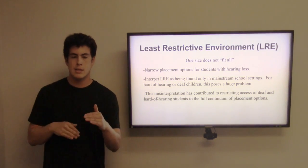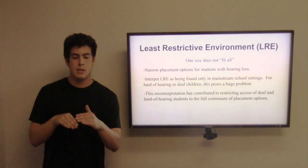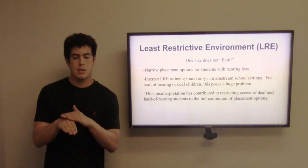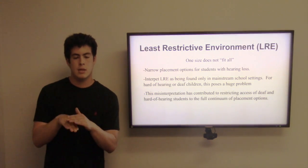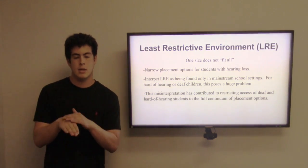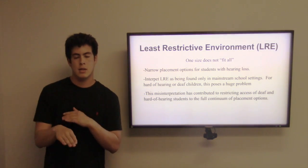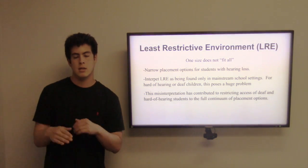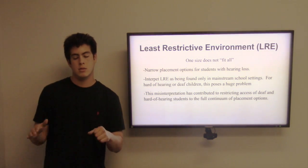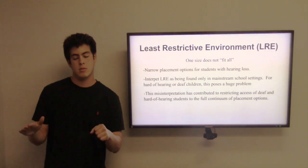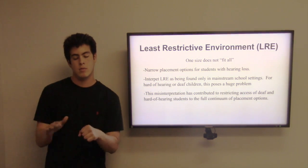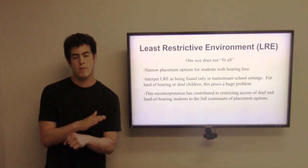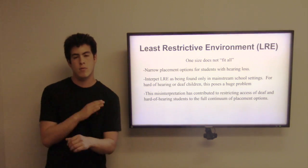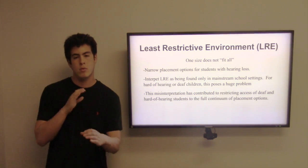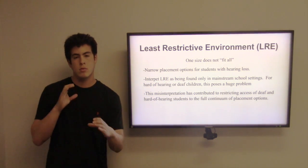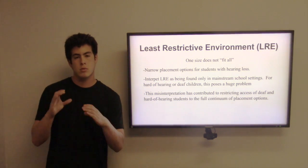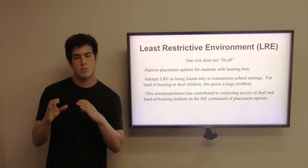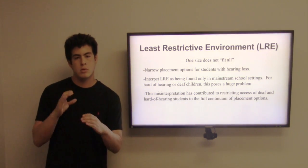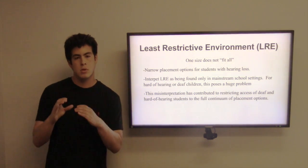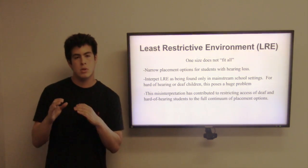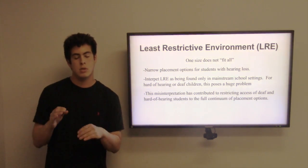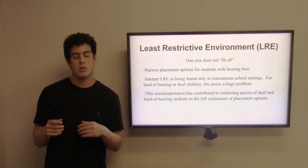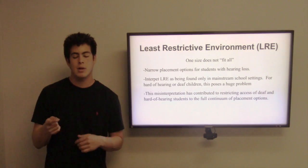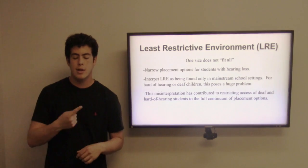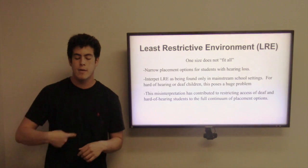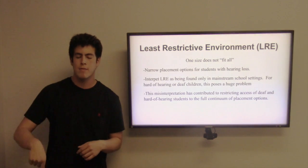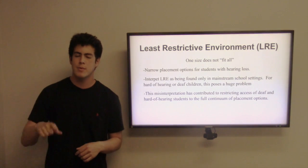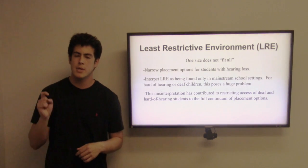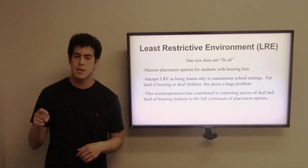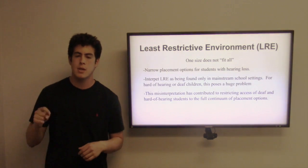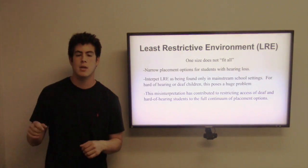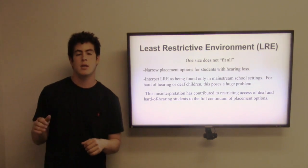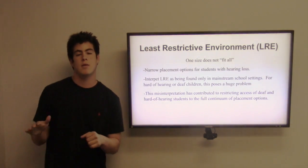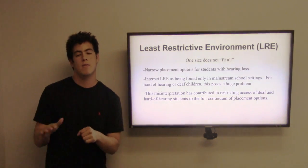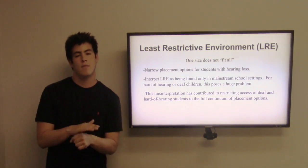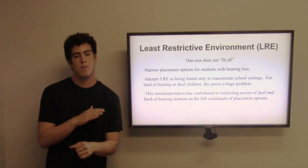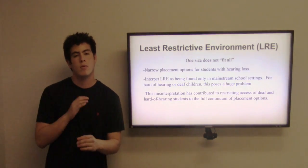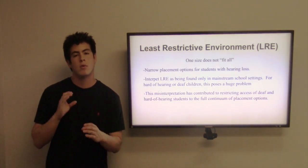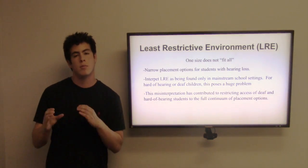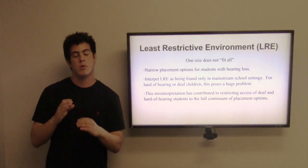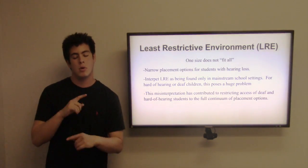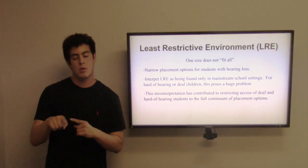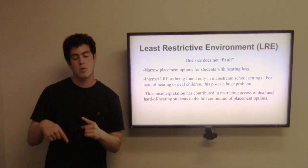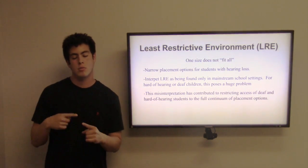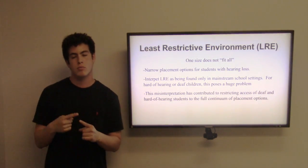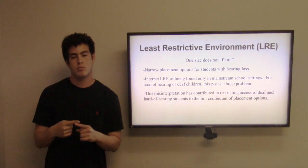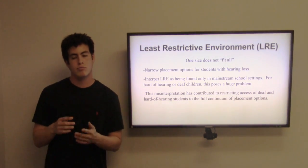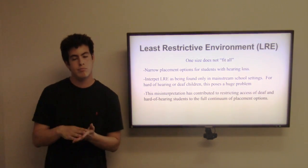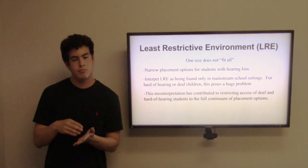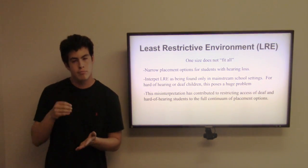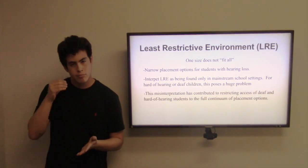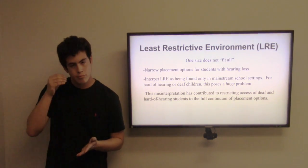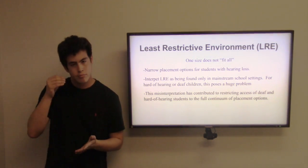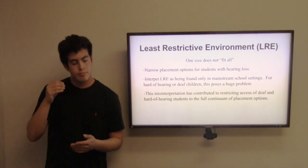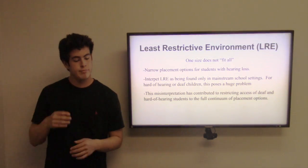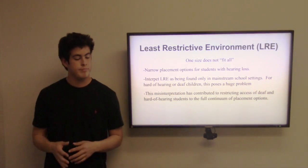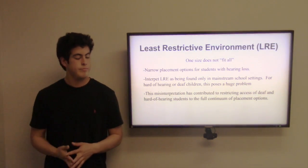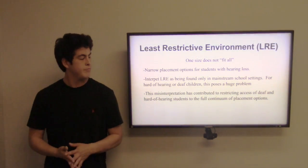This is because mainstream schools provide less communication and less educational opportunities. In order to have more